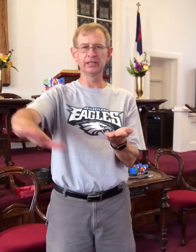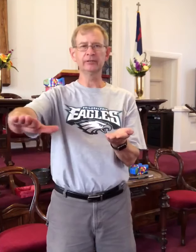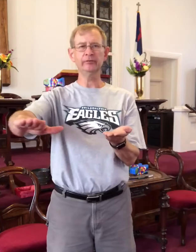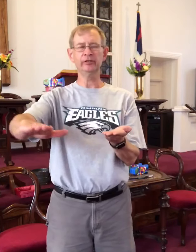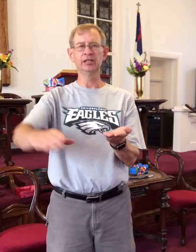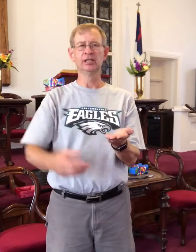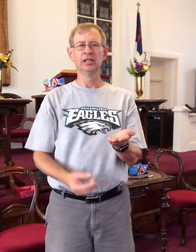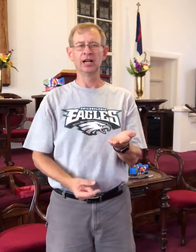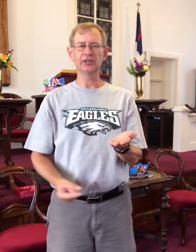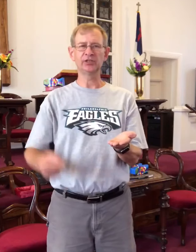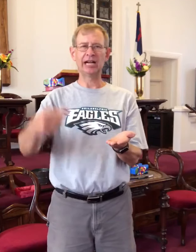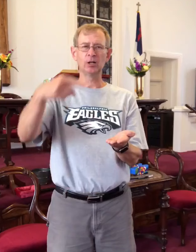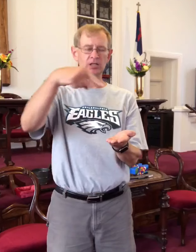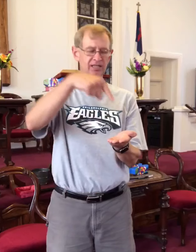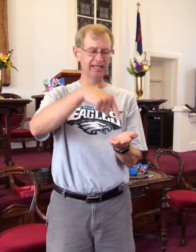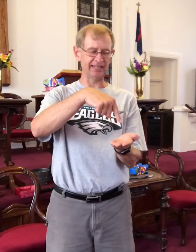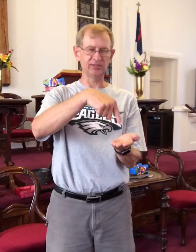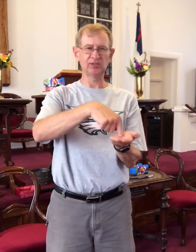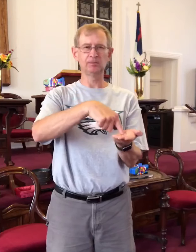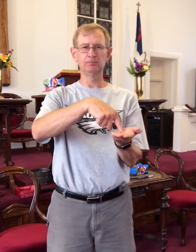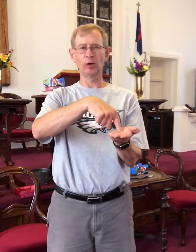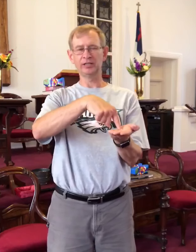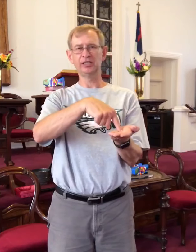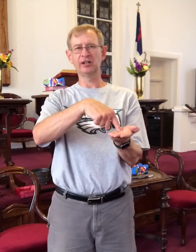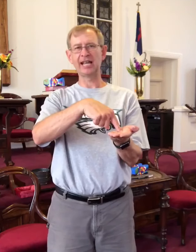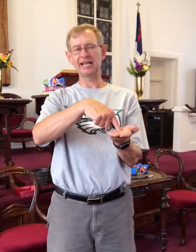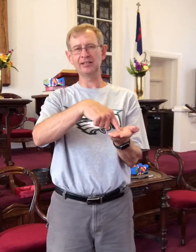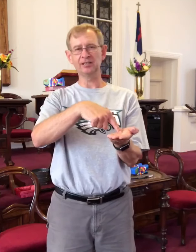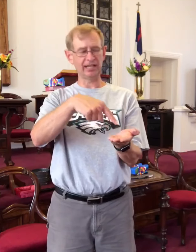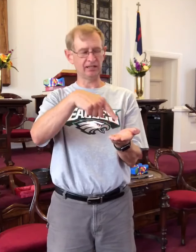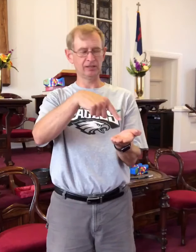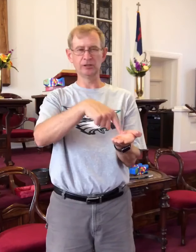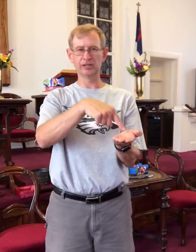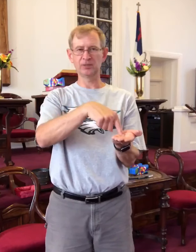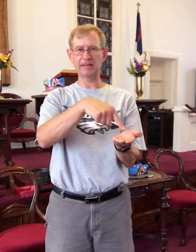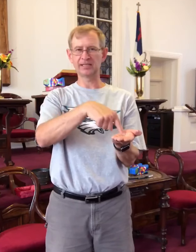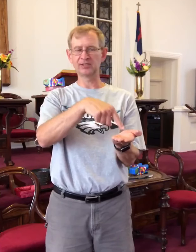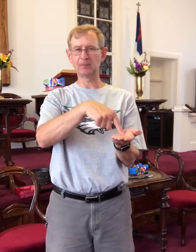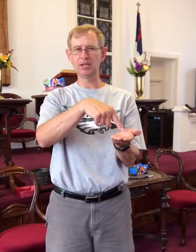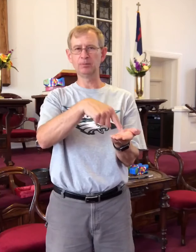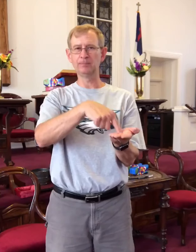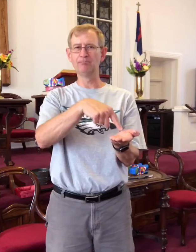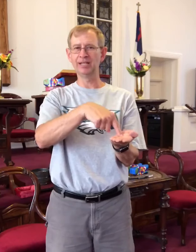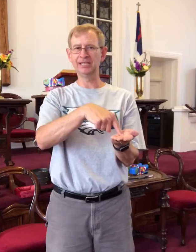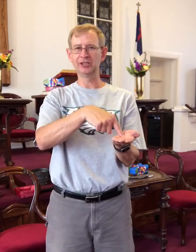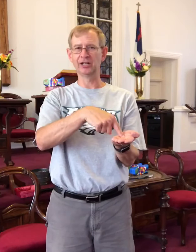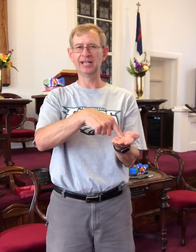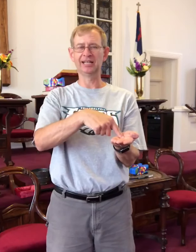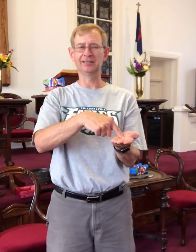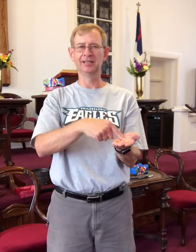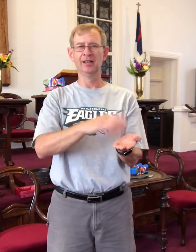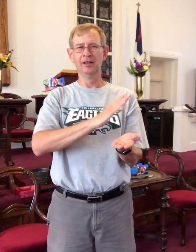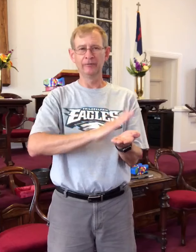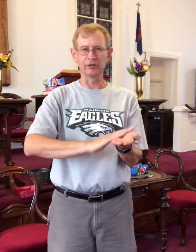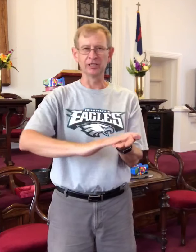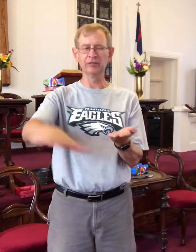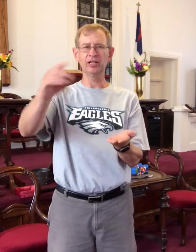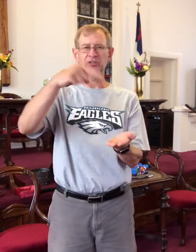Forgive us our debts. Point to your hand like you're expecting somebody to put money in your hand. Forgive us